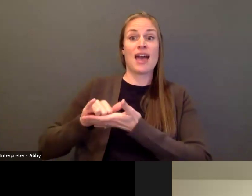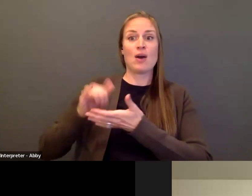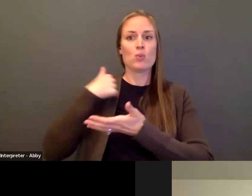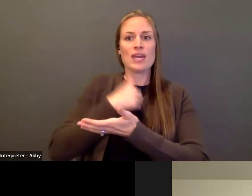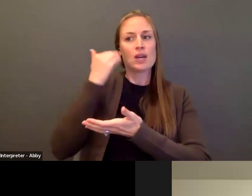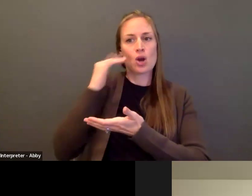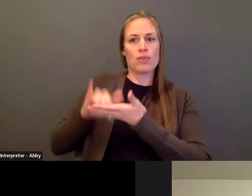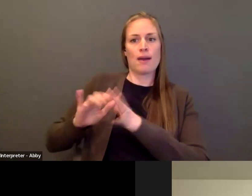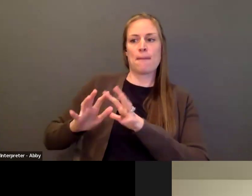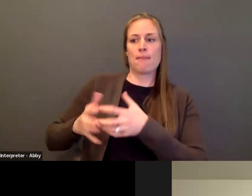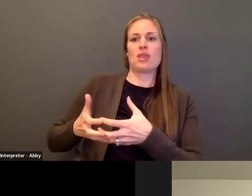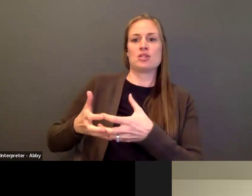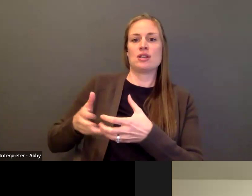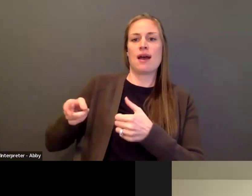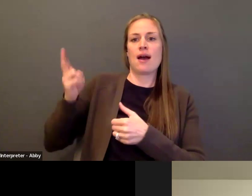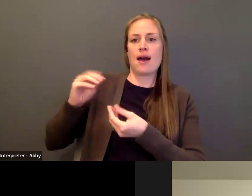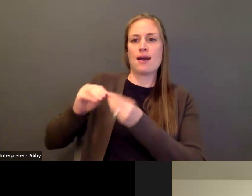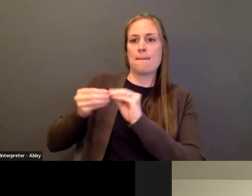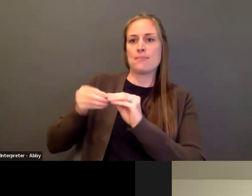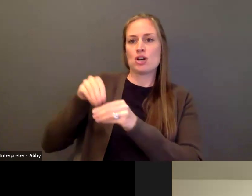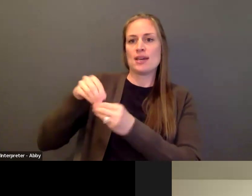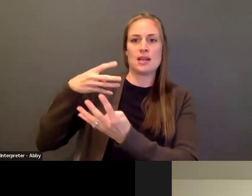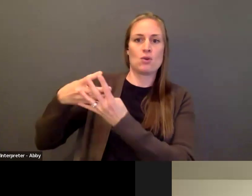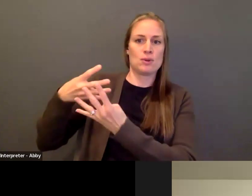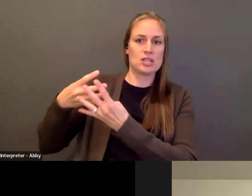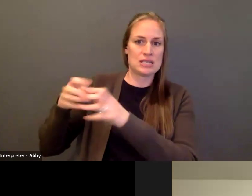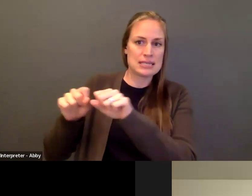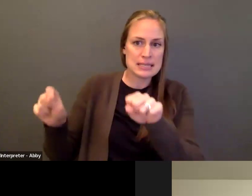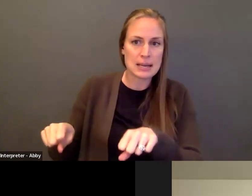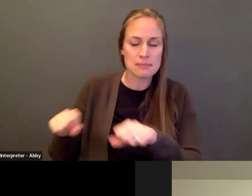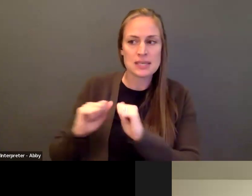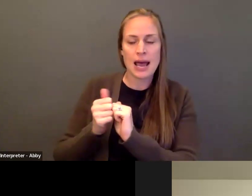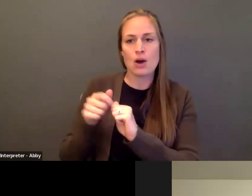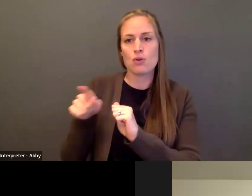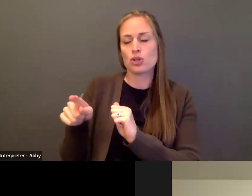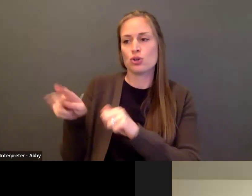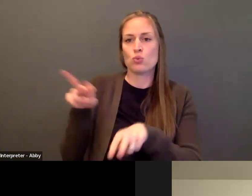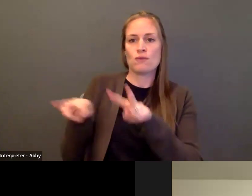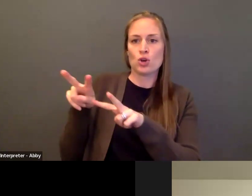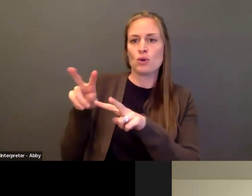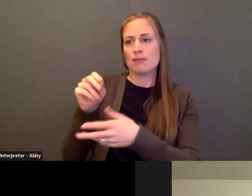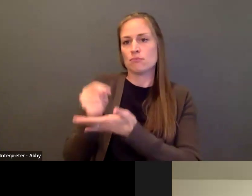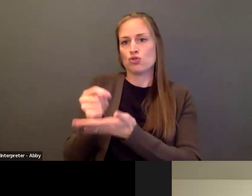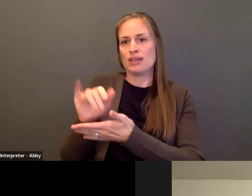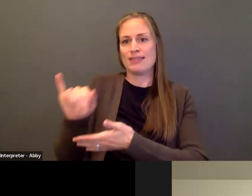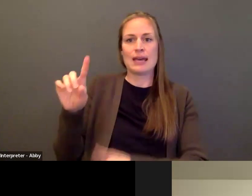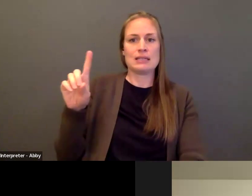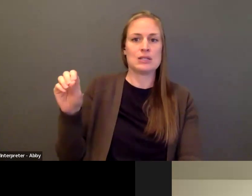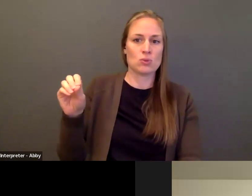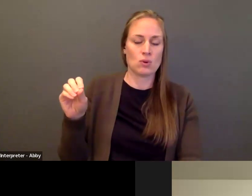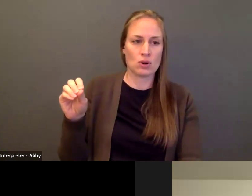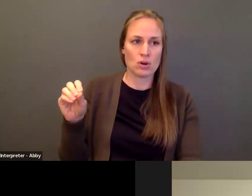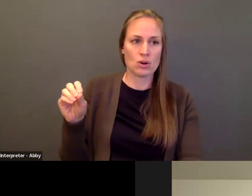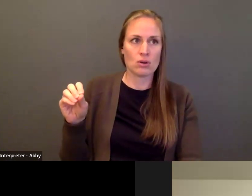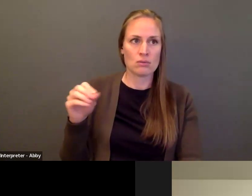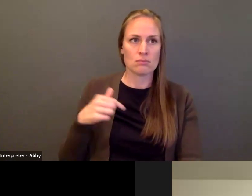The understanding of what that means and how you treat that disorder. So I think it's drastically under